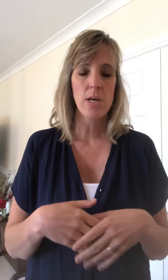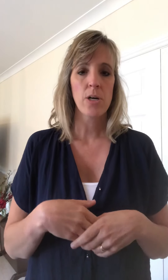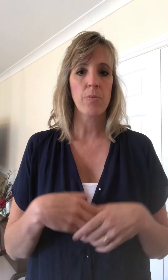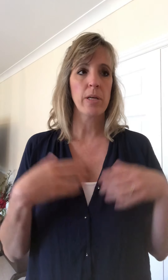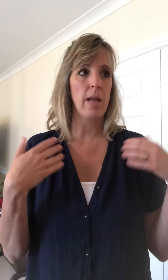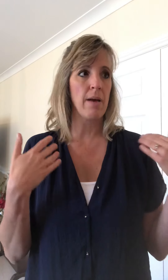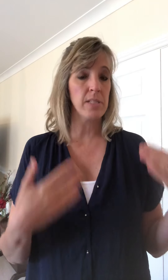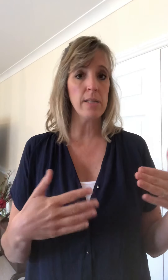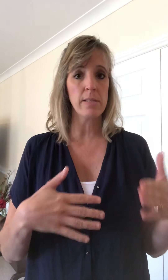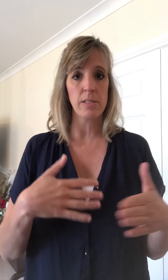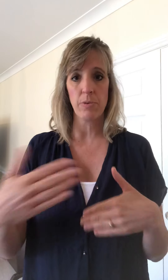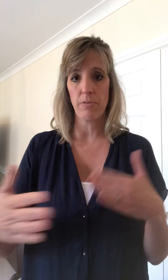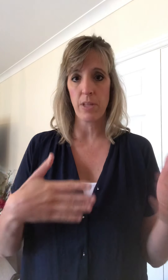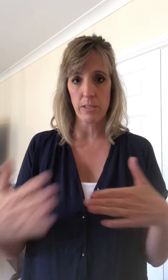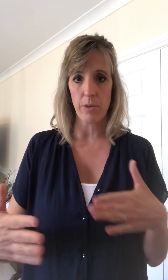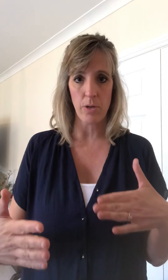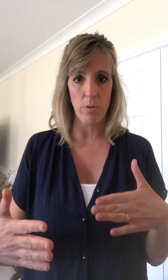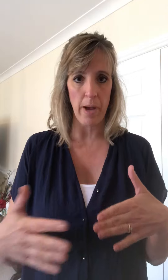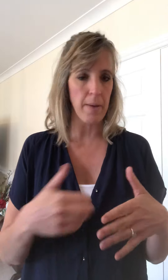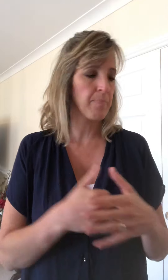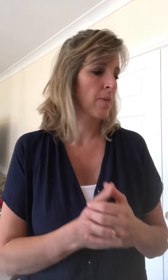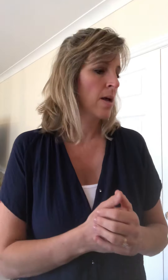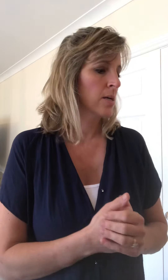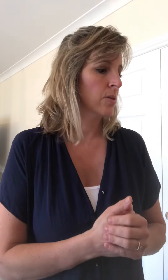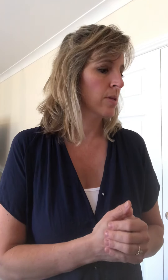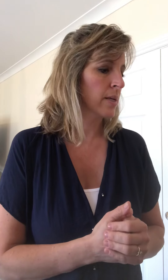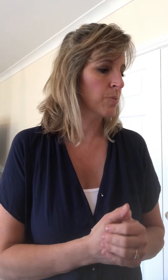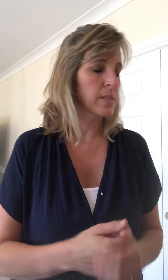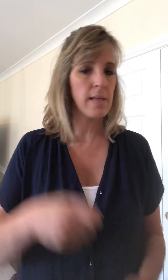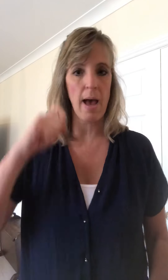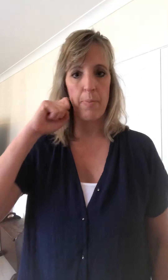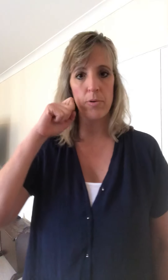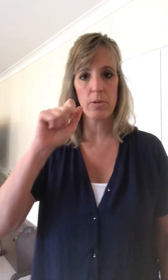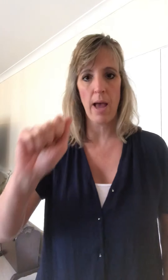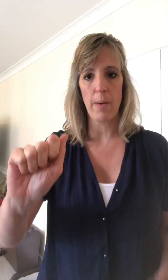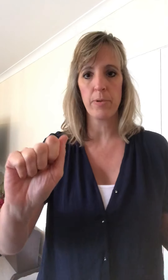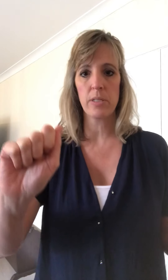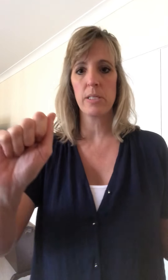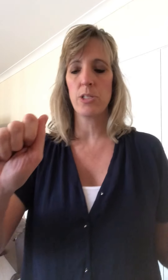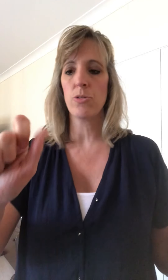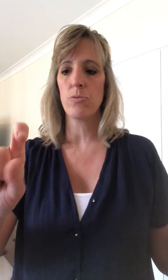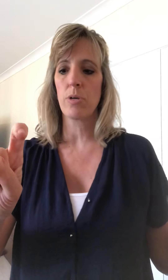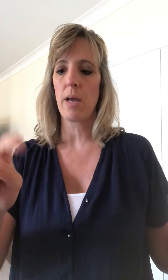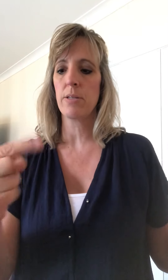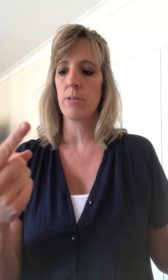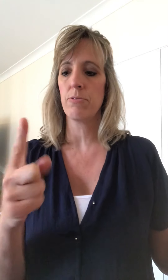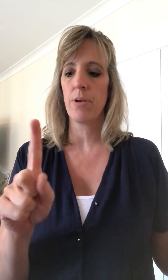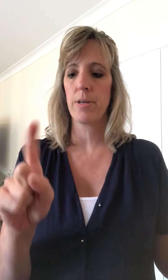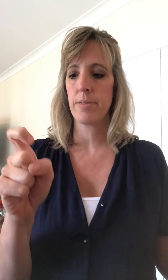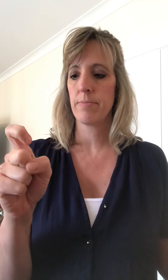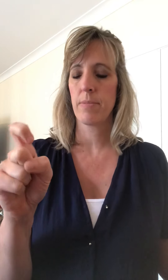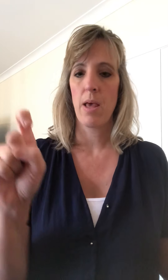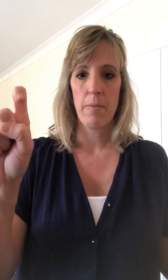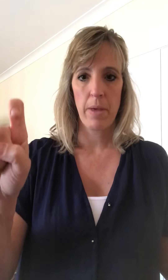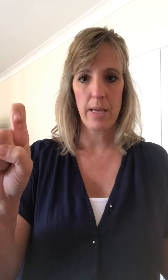or we could have sentences with things that we could go and buy. So the next one is apple. Apple is you kind of make an